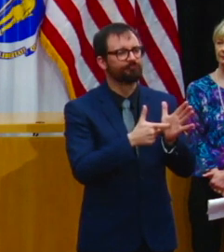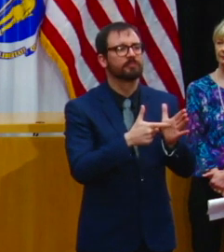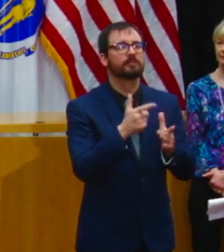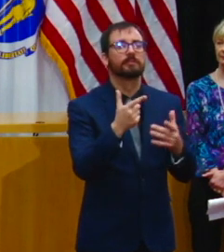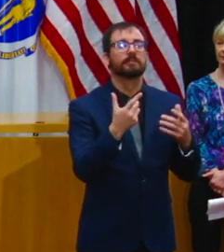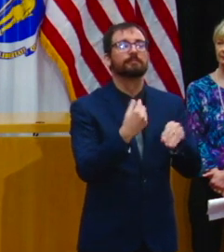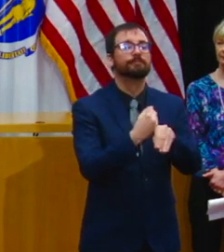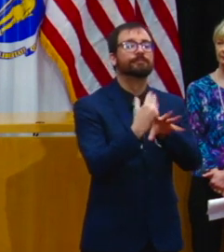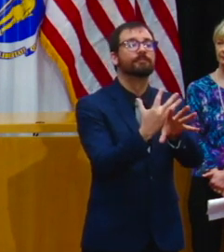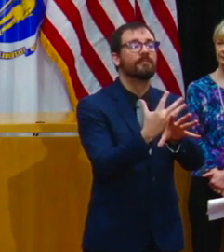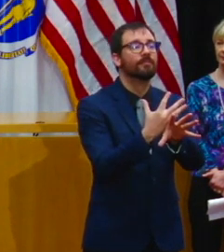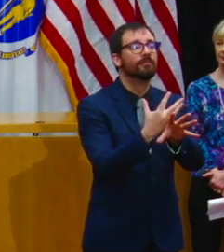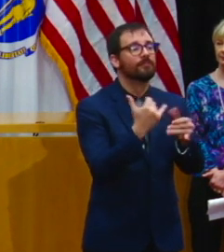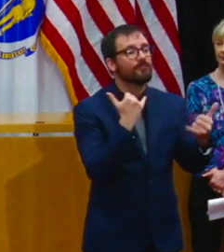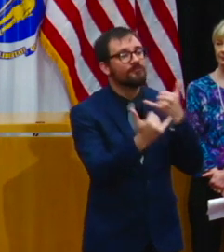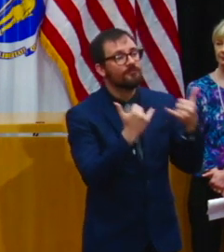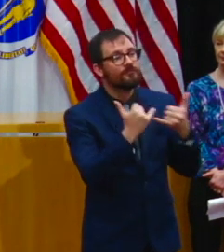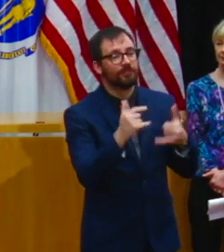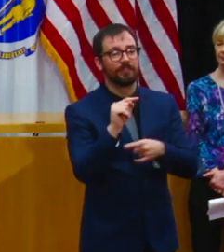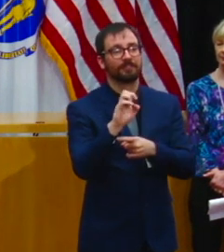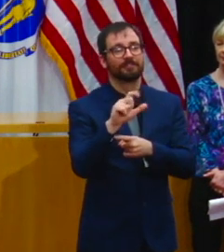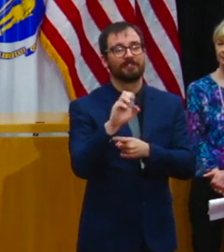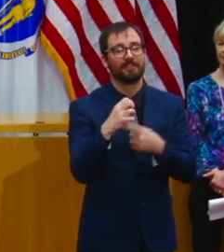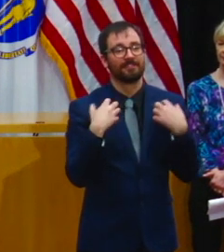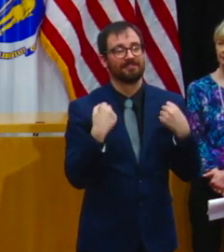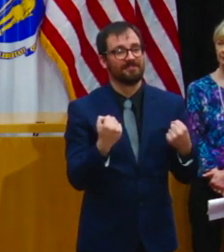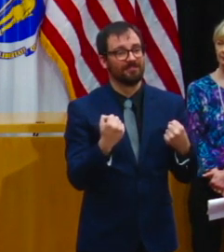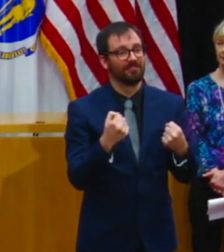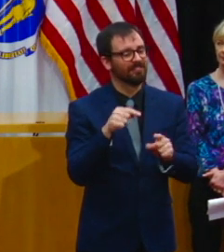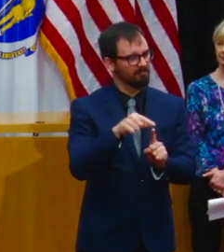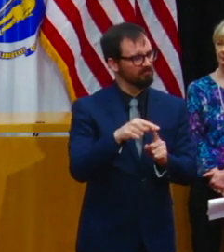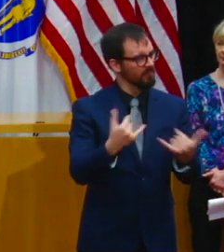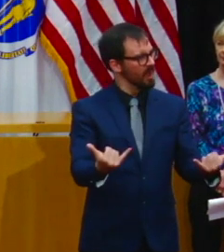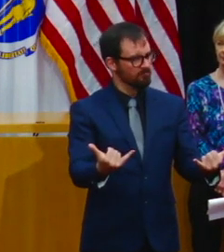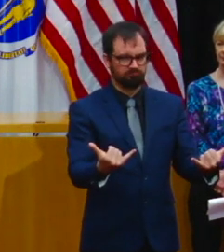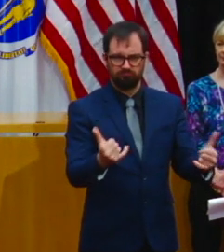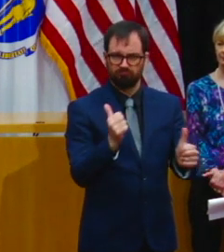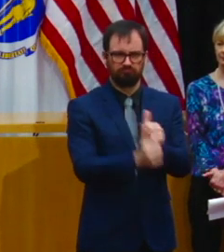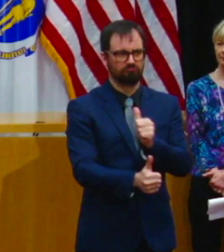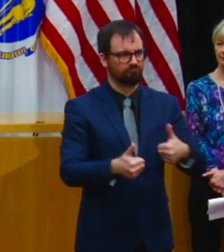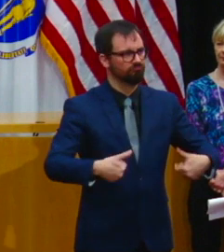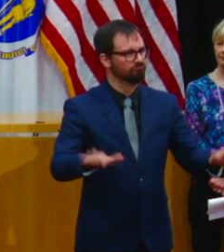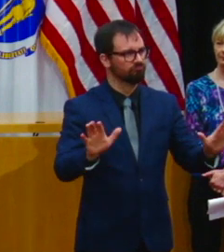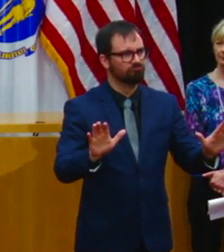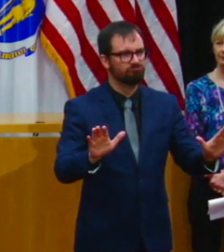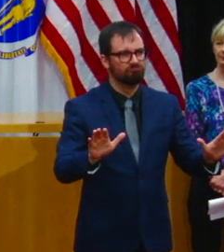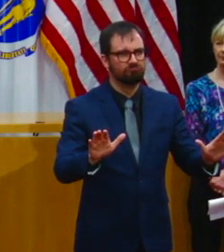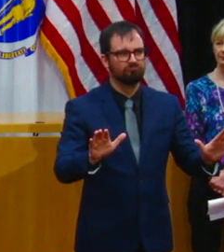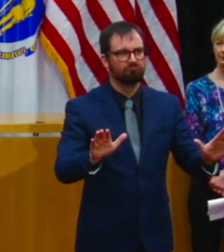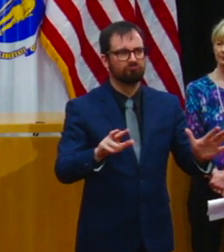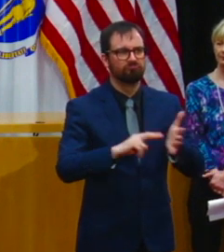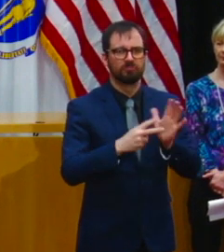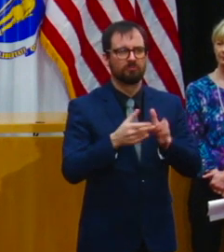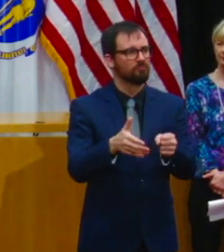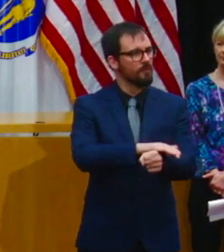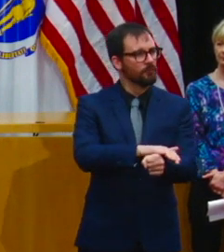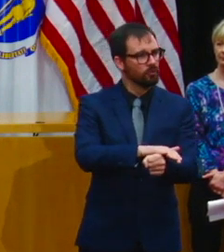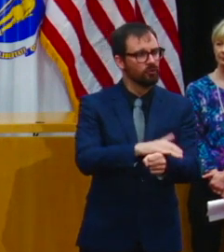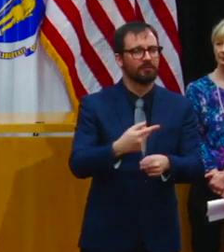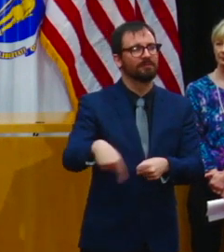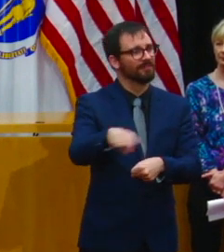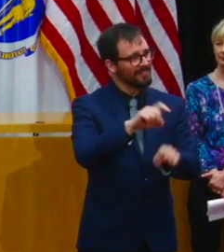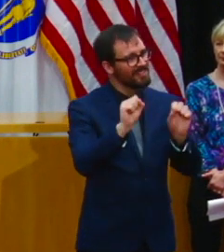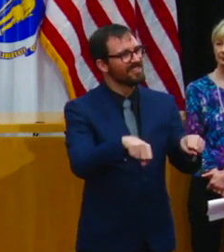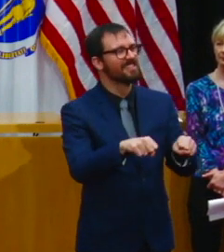your house. With a phone call or a video chat, if someone's showing symptoms of COVID-19, they can talk to a